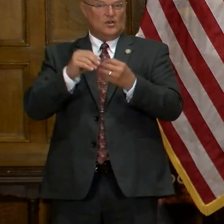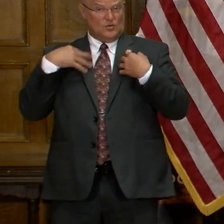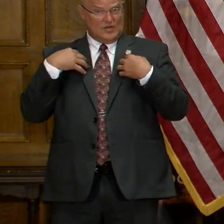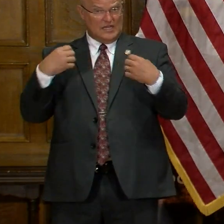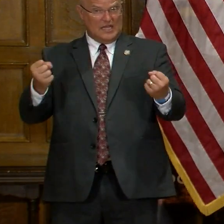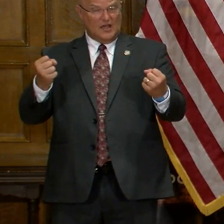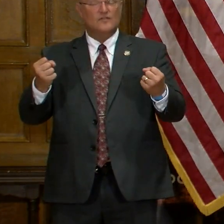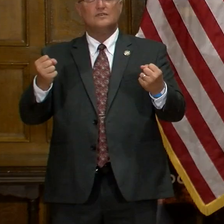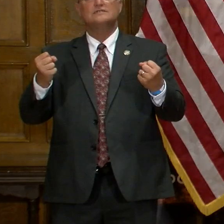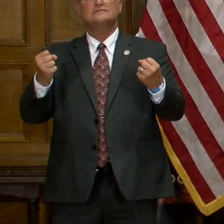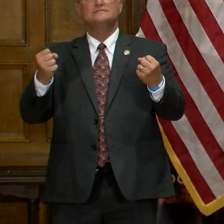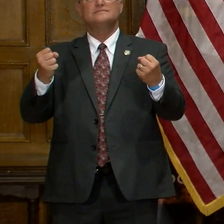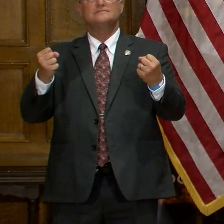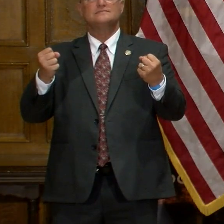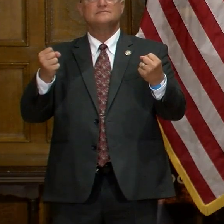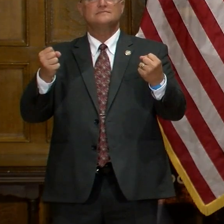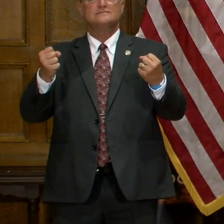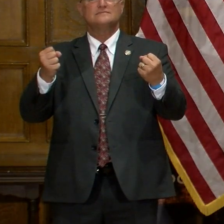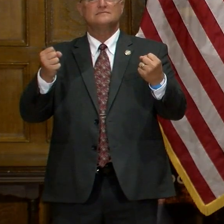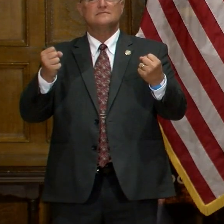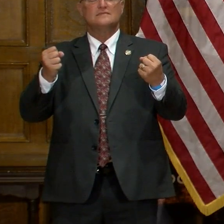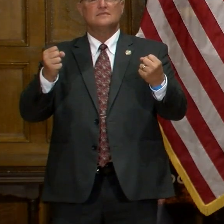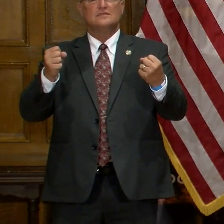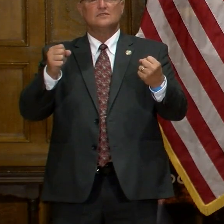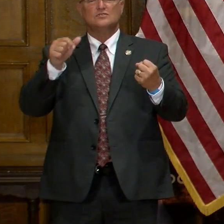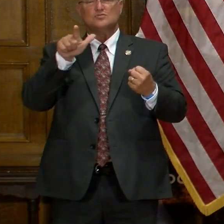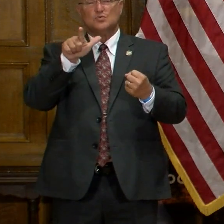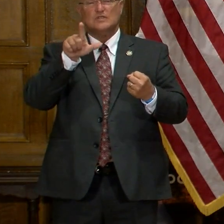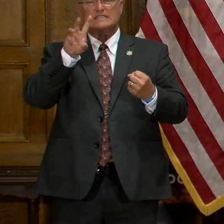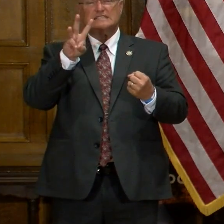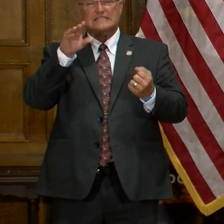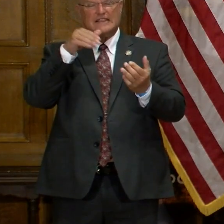recovered number of patients, or individuals, at